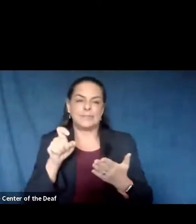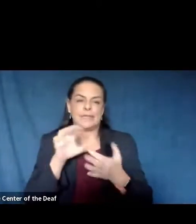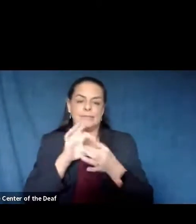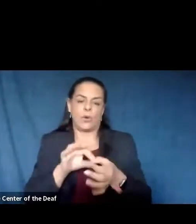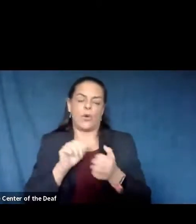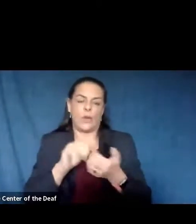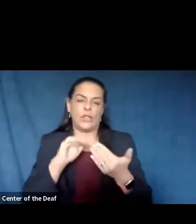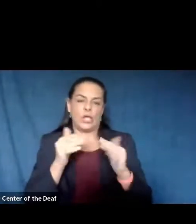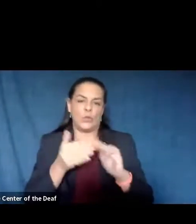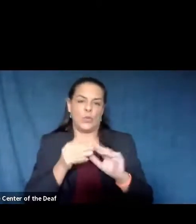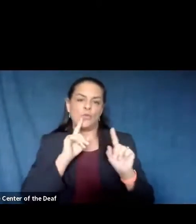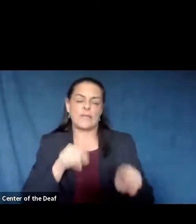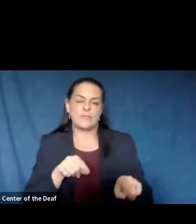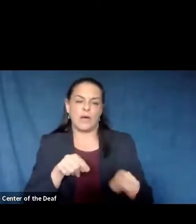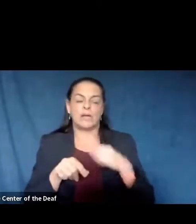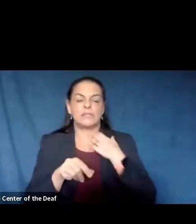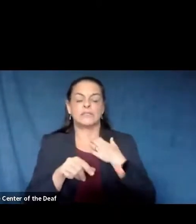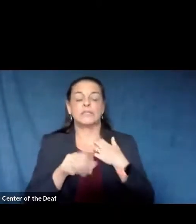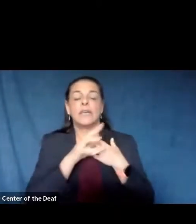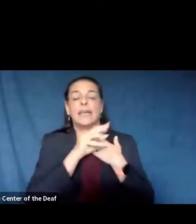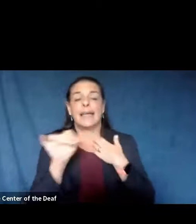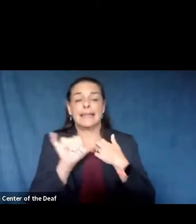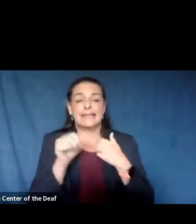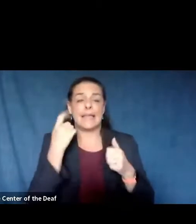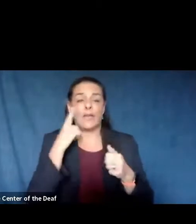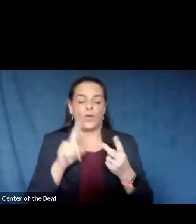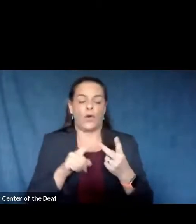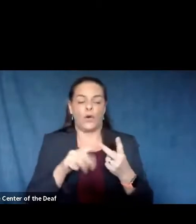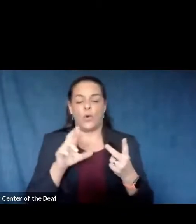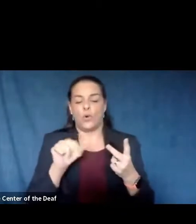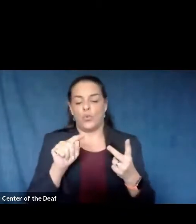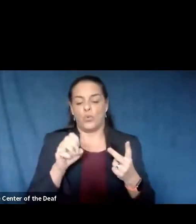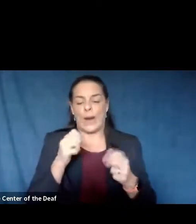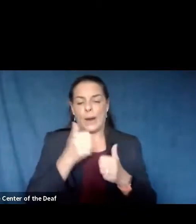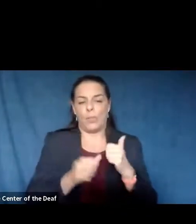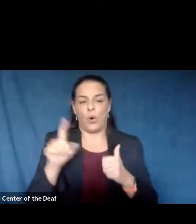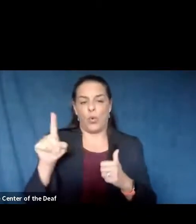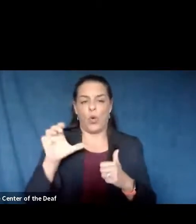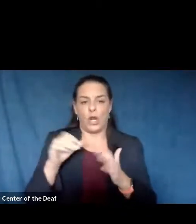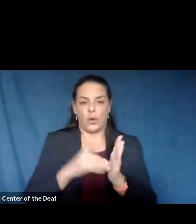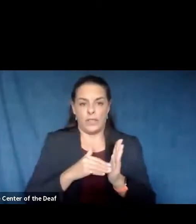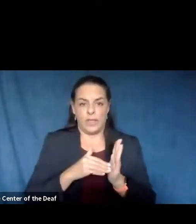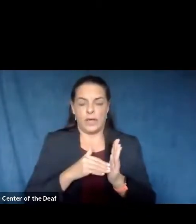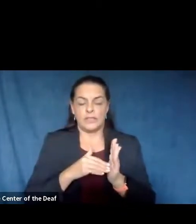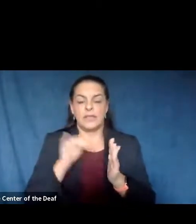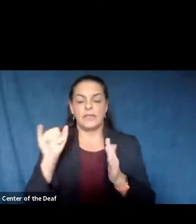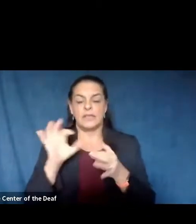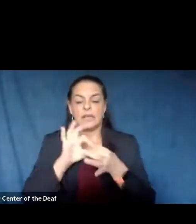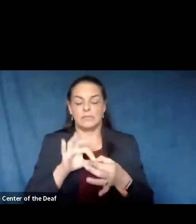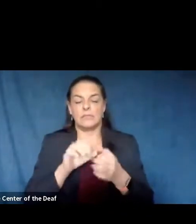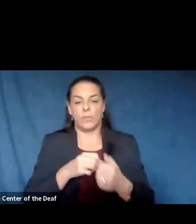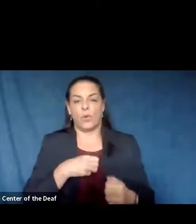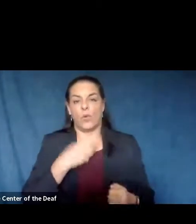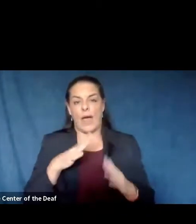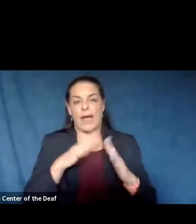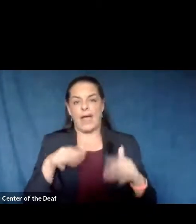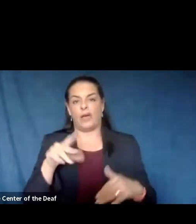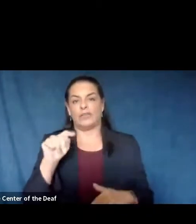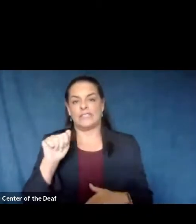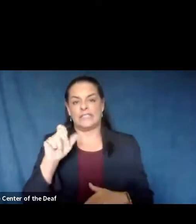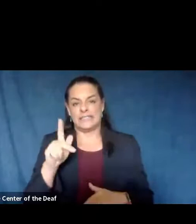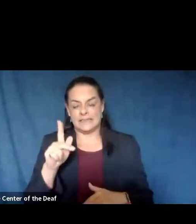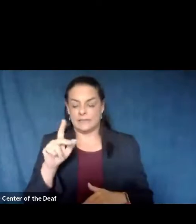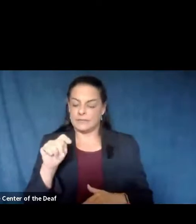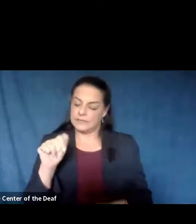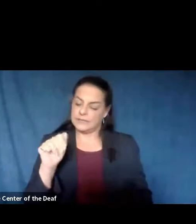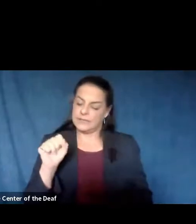community response. And then the same thing for the rate per 100,000. That goes in line with the White House Task Force reports, and a lot